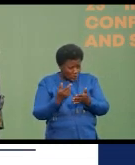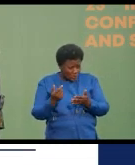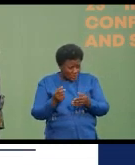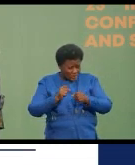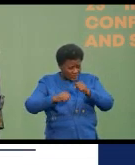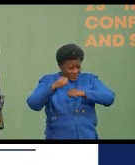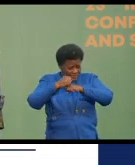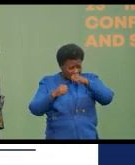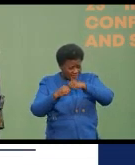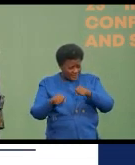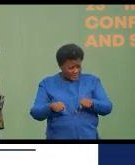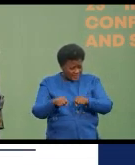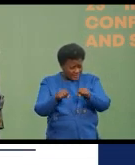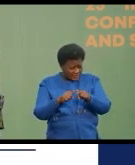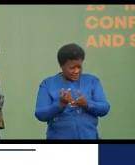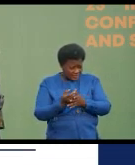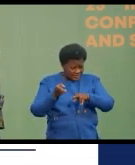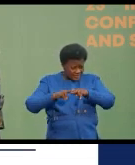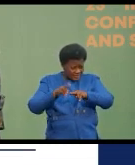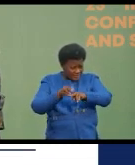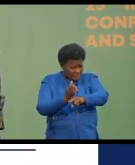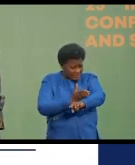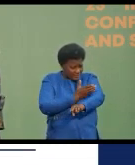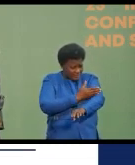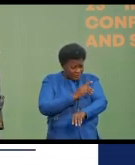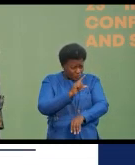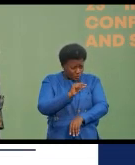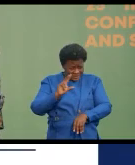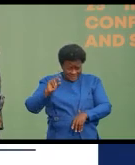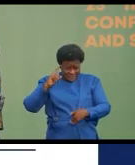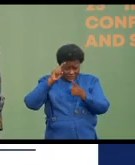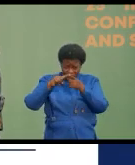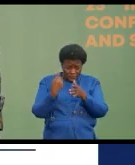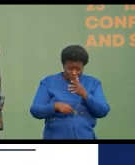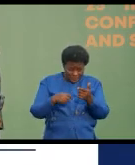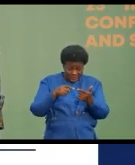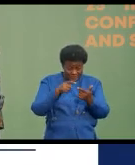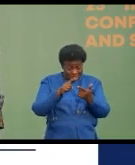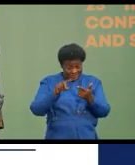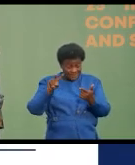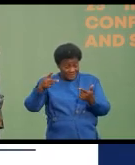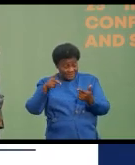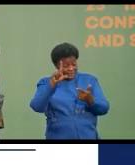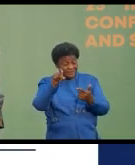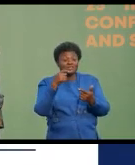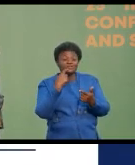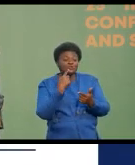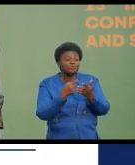to re-accelerate progress towards the 2030 goals? The second is based on the